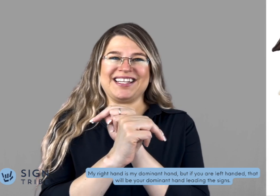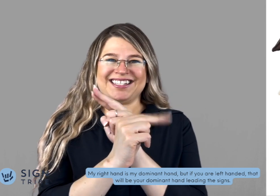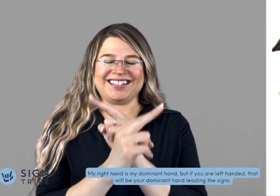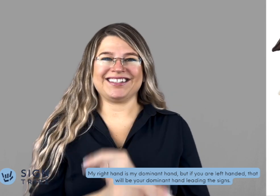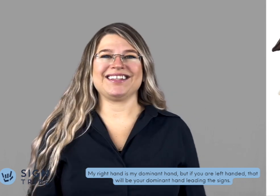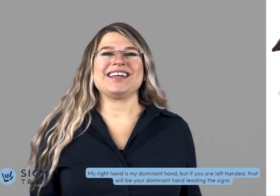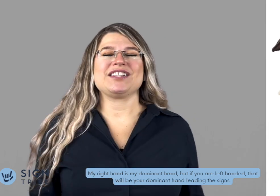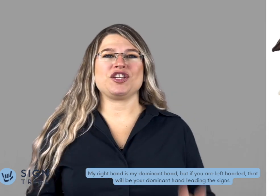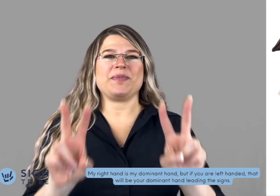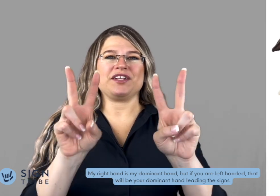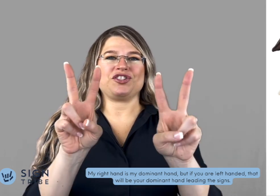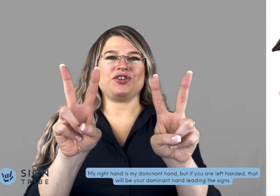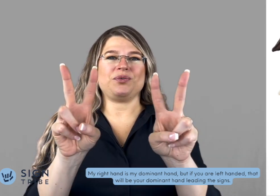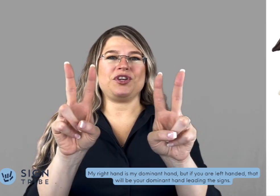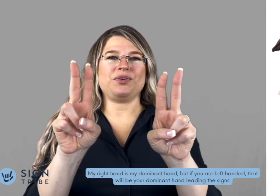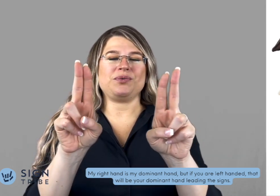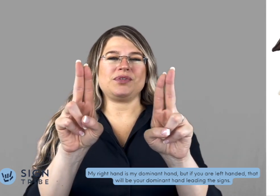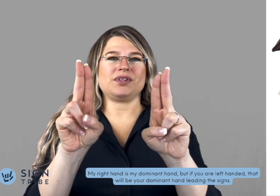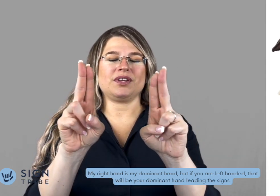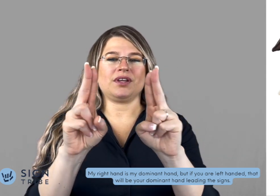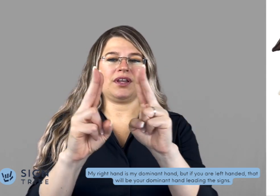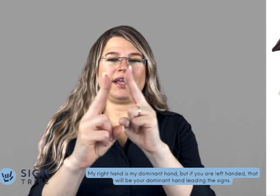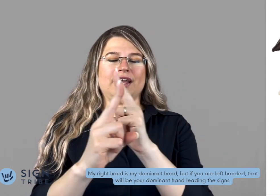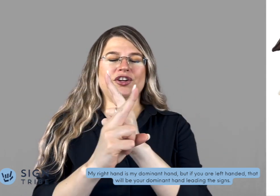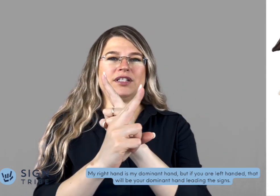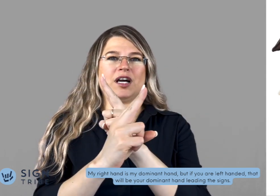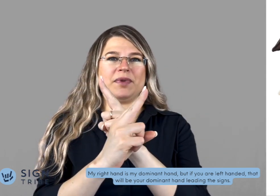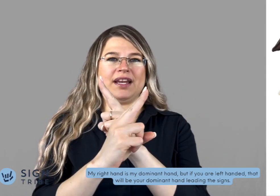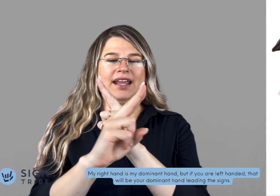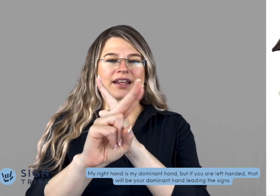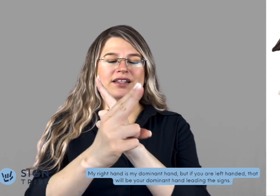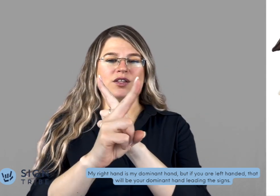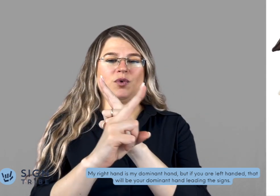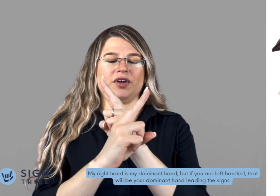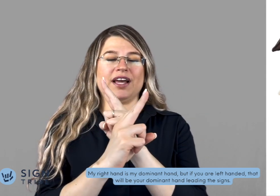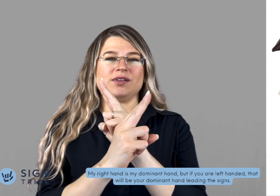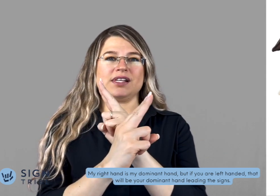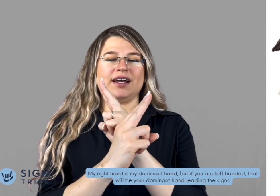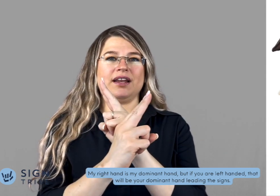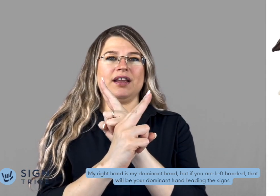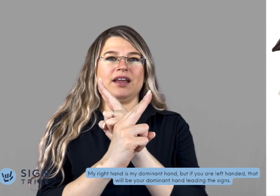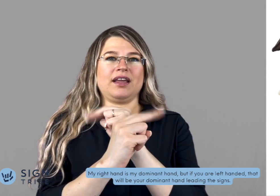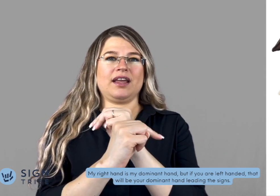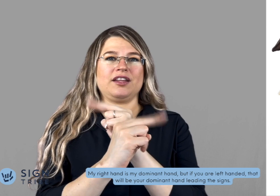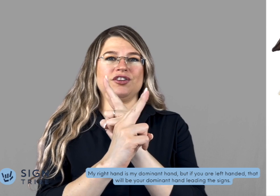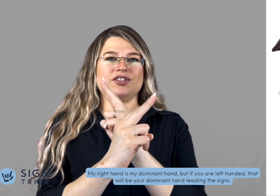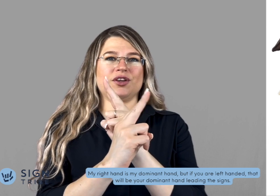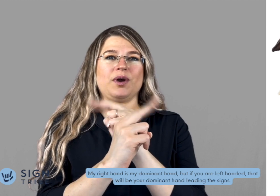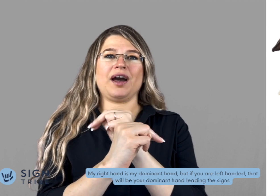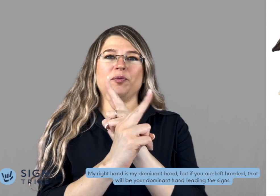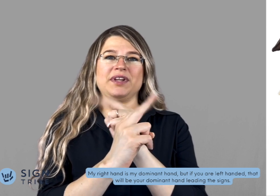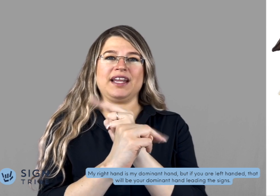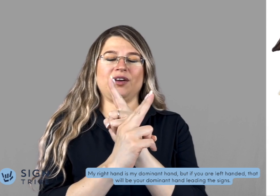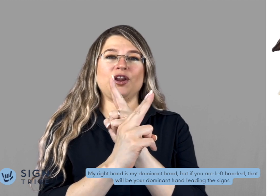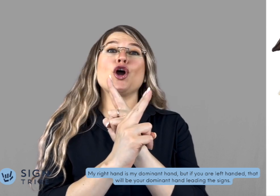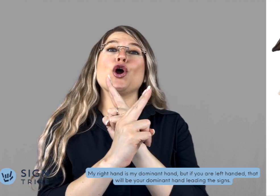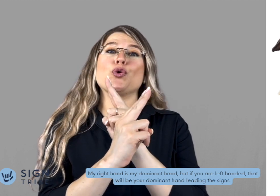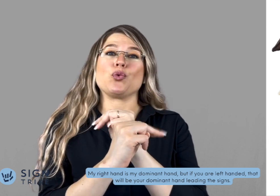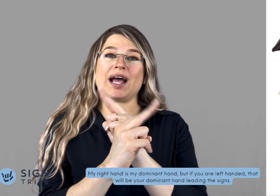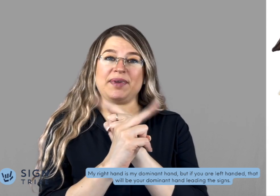Rabbit. So you make 2 U's, and your dominant hand is the one on the outside, and you just go up and down. Rabbit.